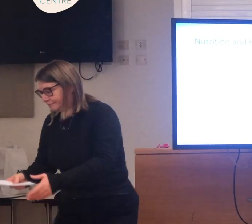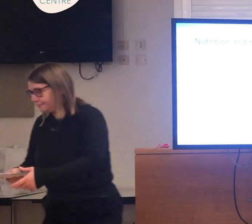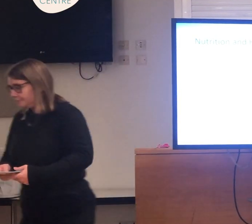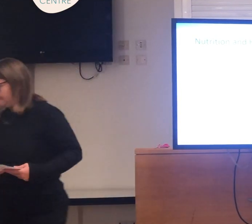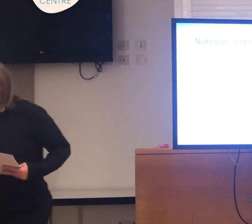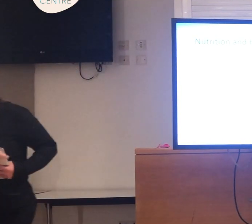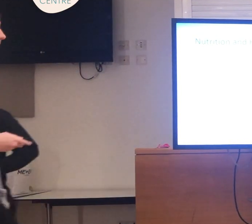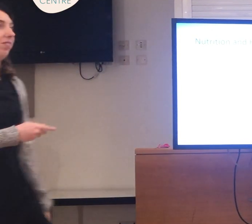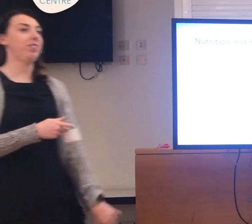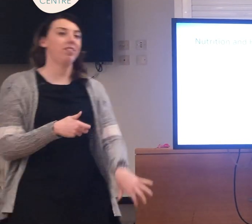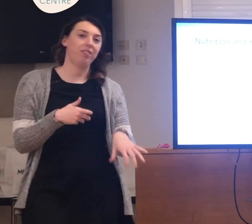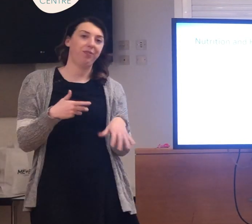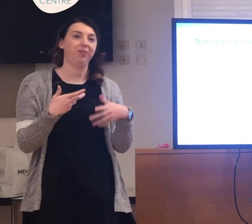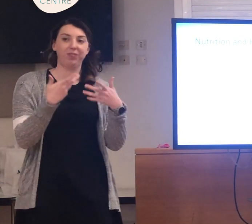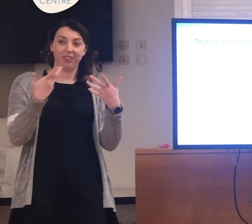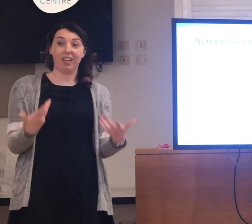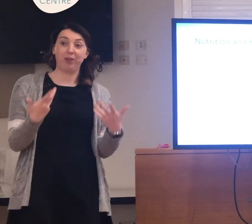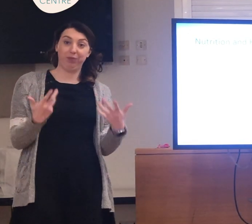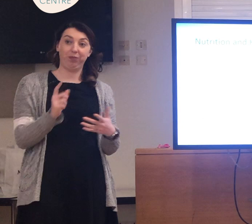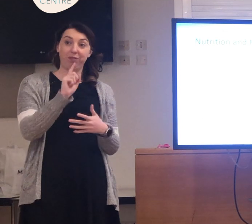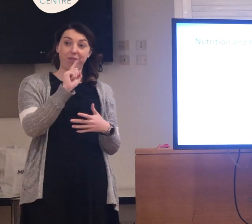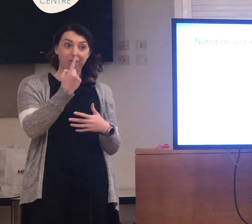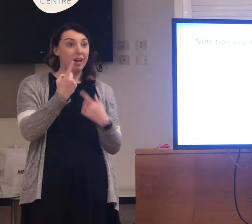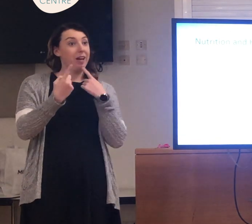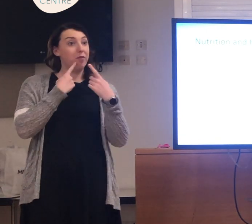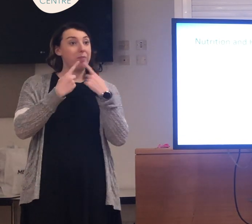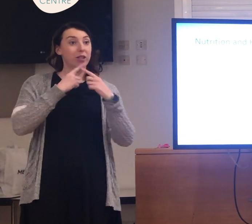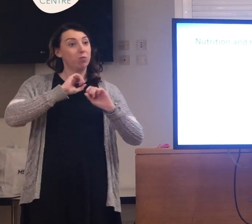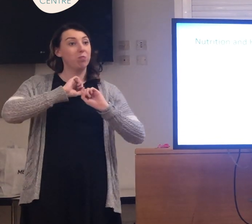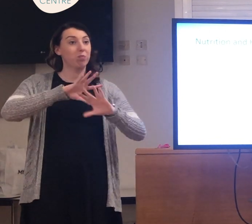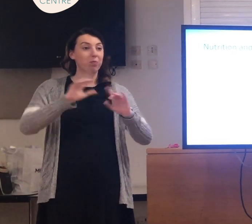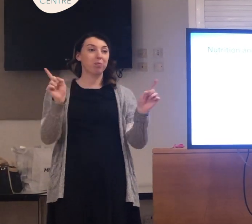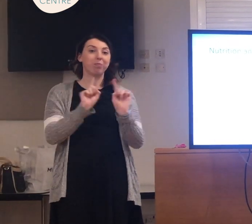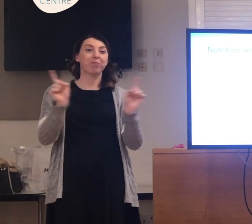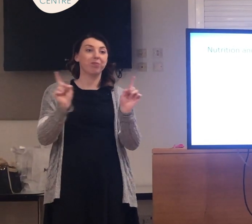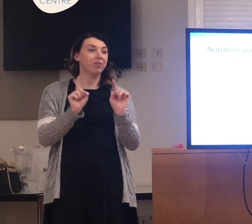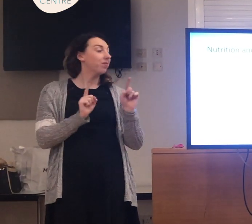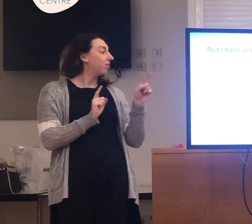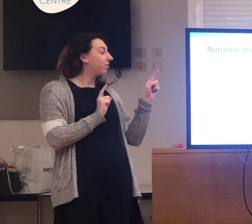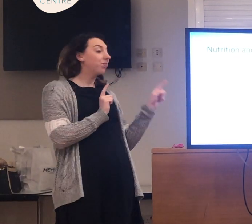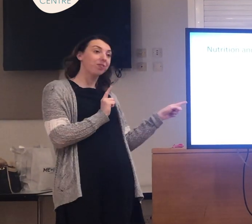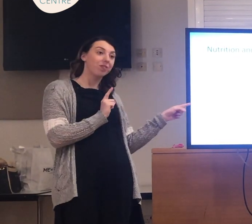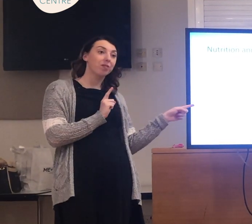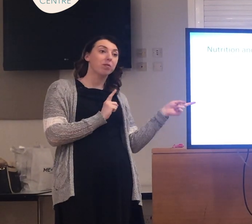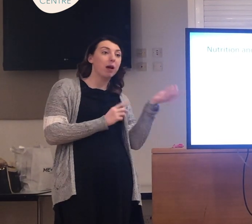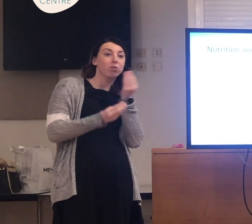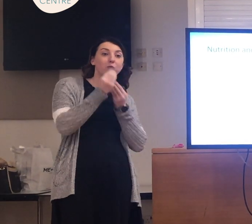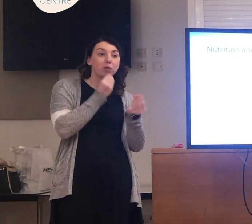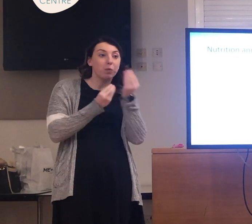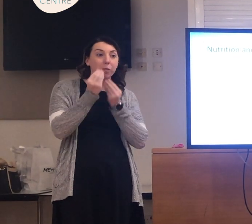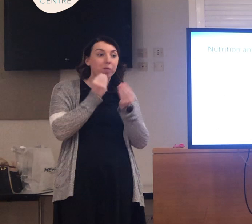So I'm going to talk to you first of all about what's going on